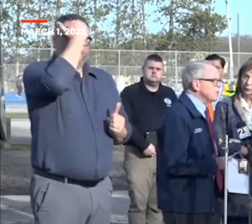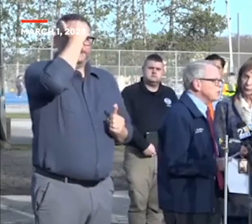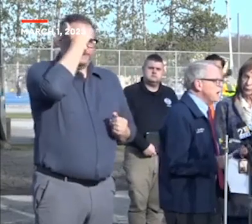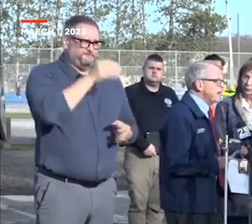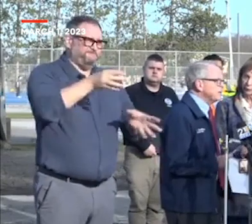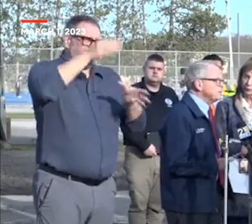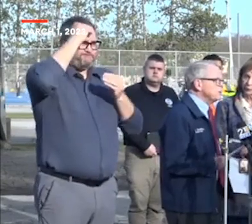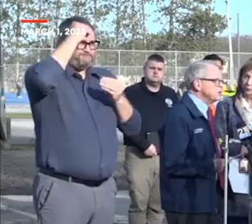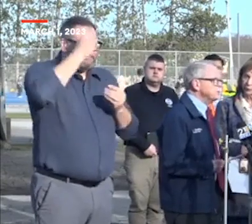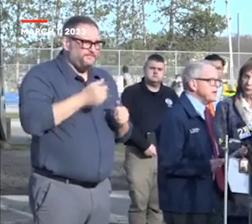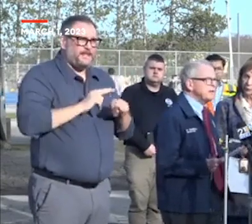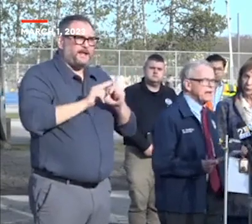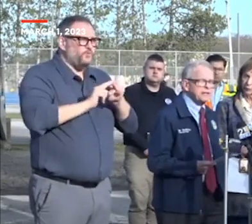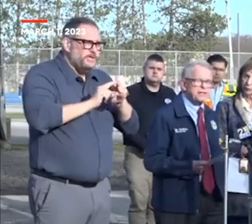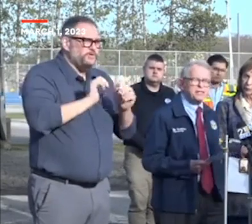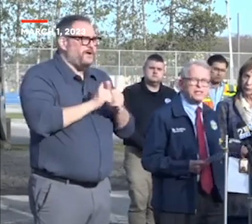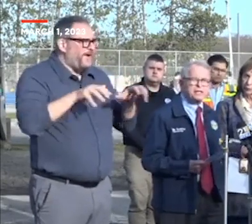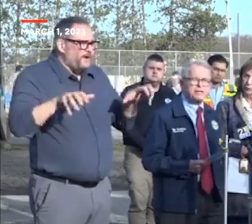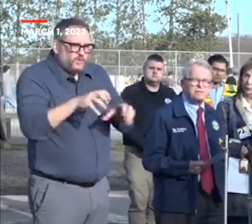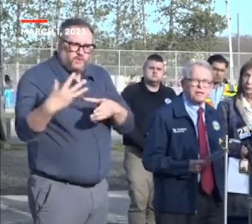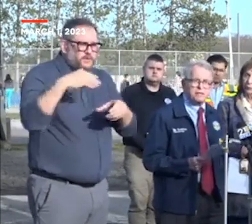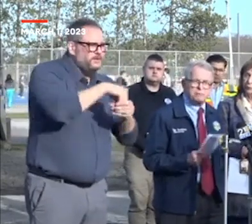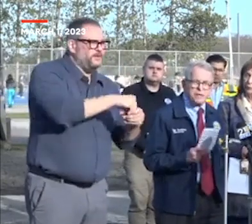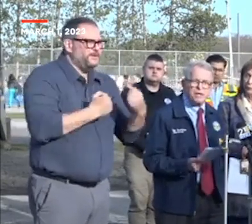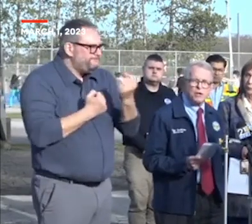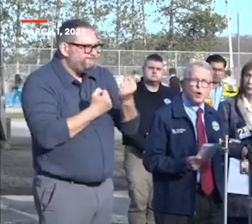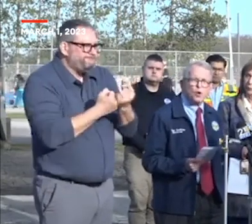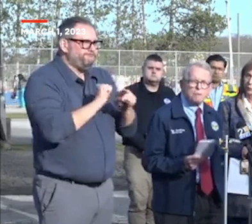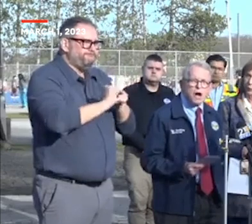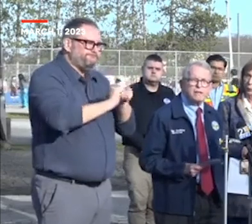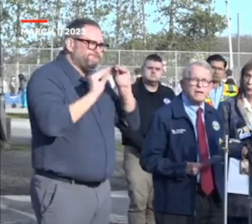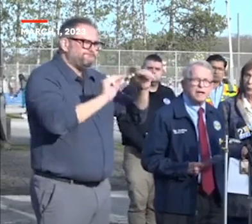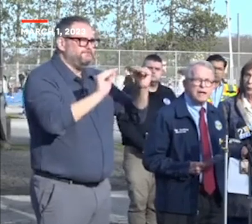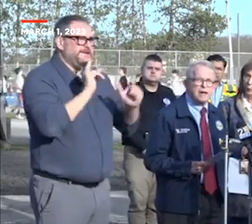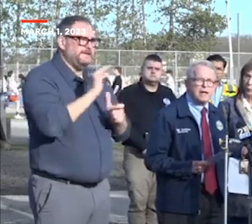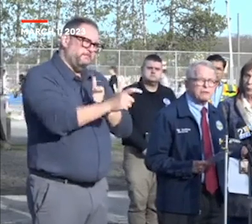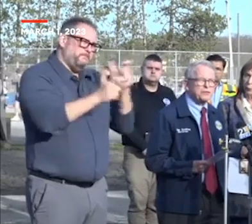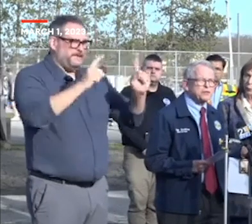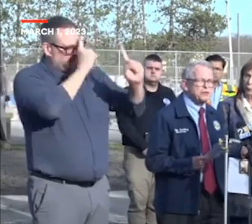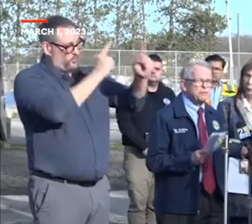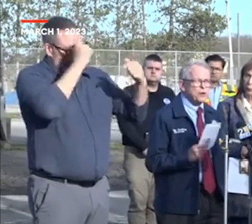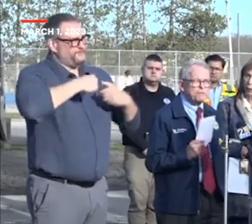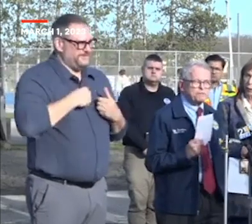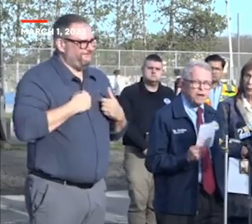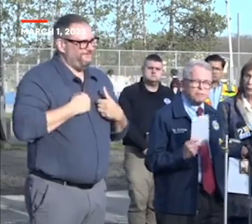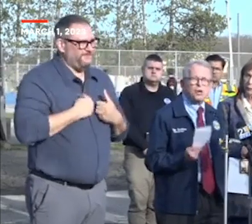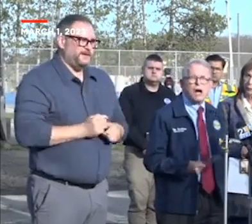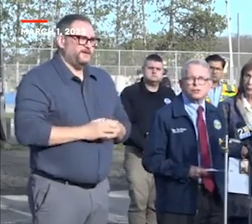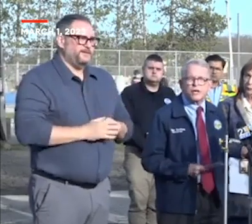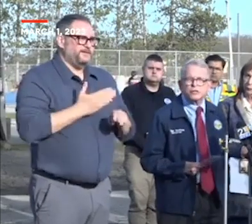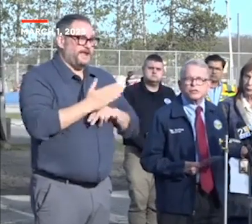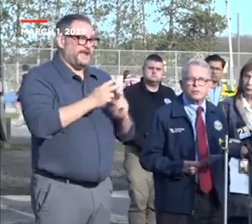the railroad actively participate in this is a big goal of mine. And after these two very